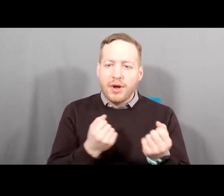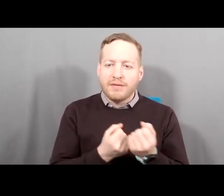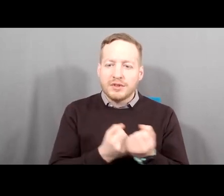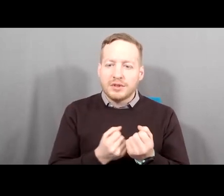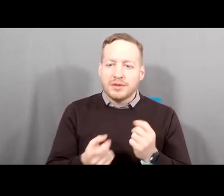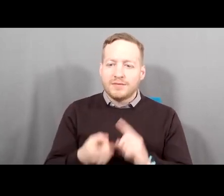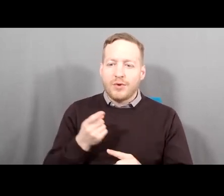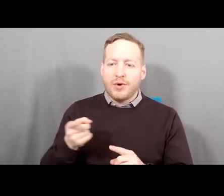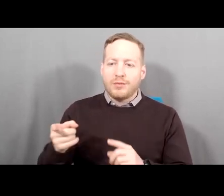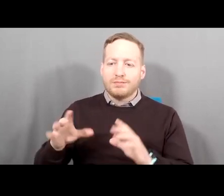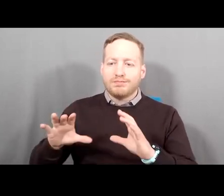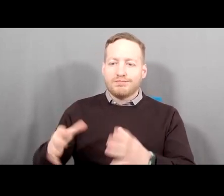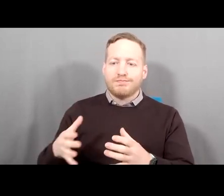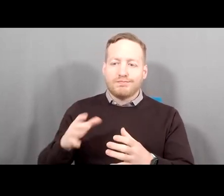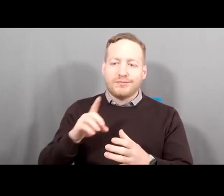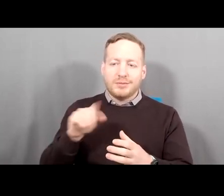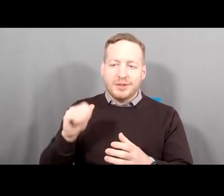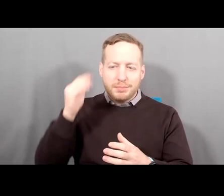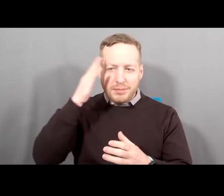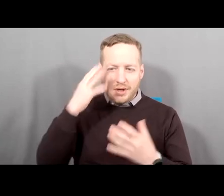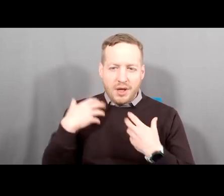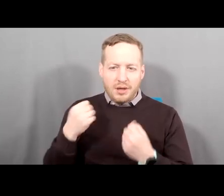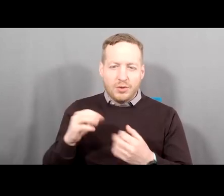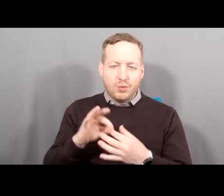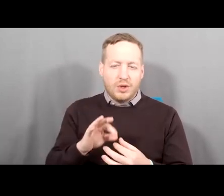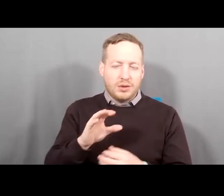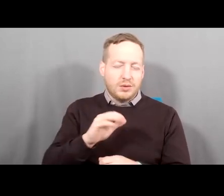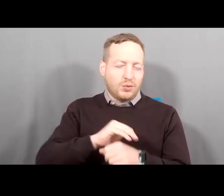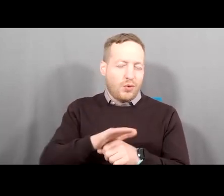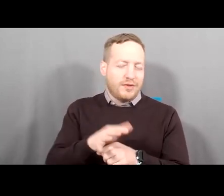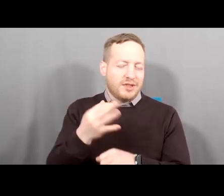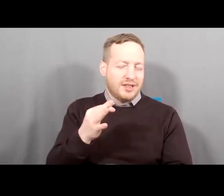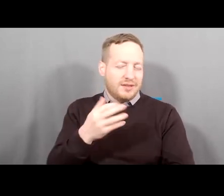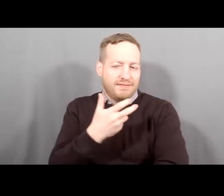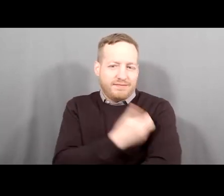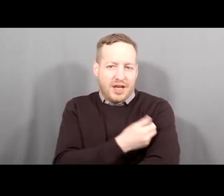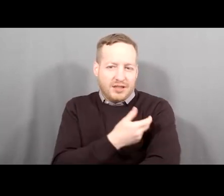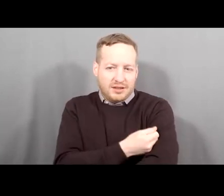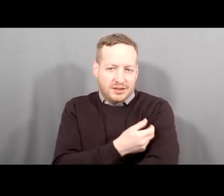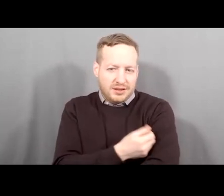This point about advocacy, about deaf,